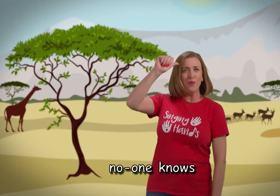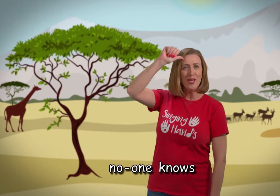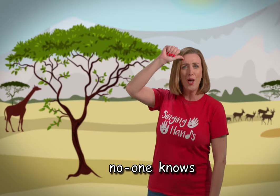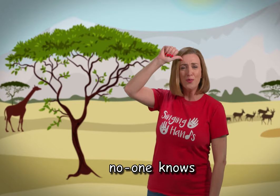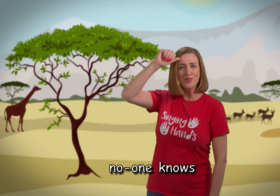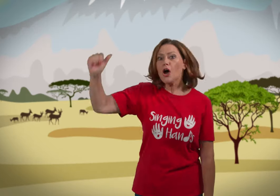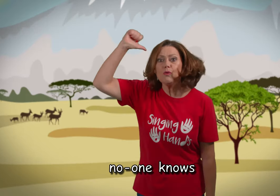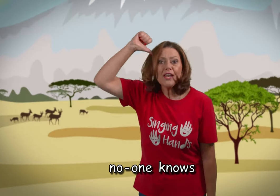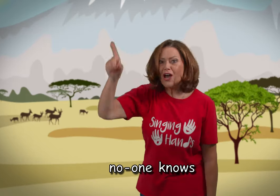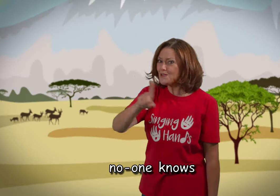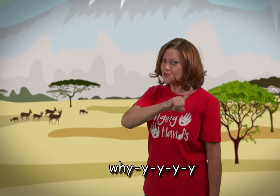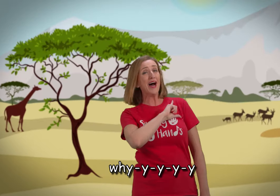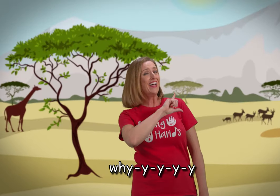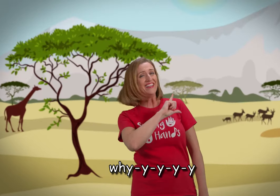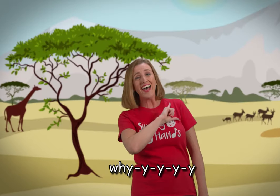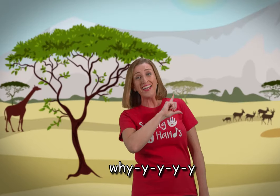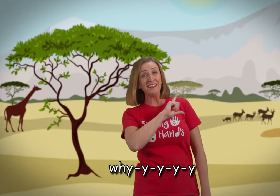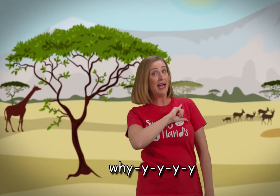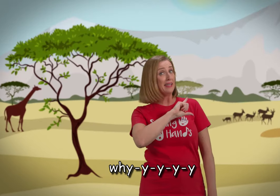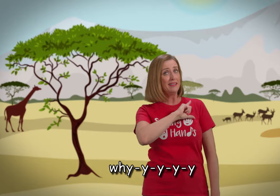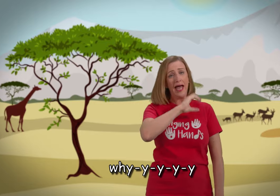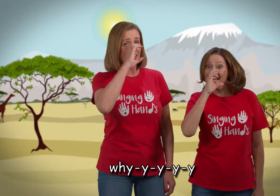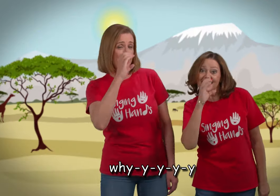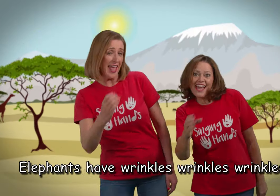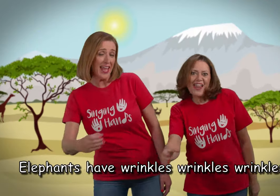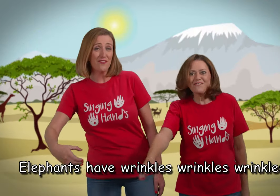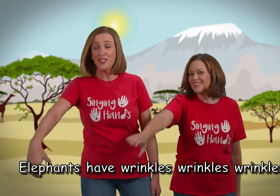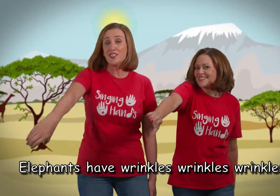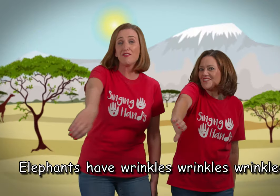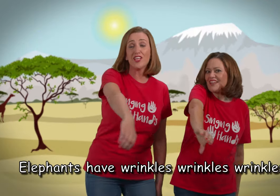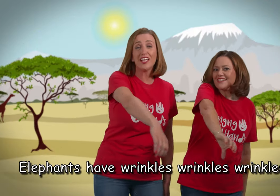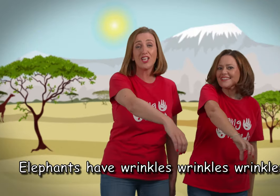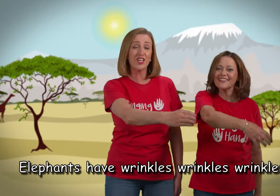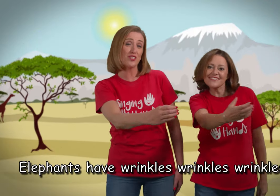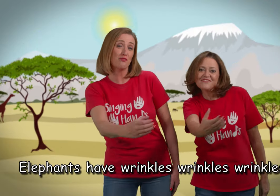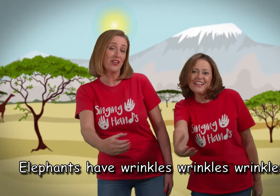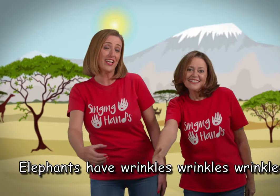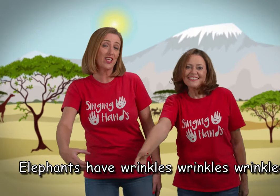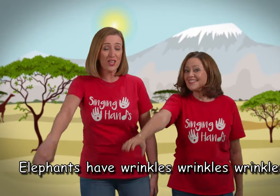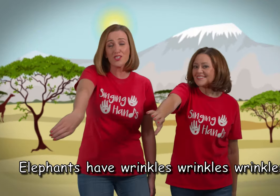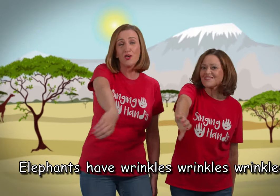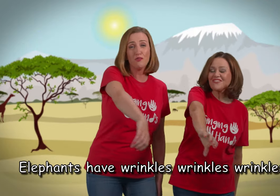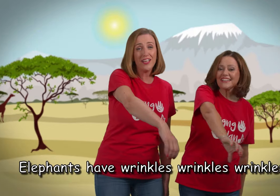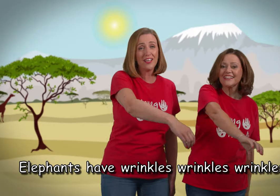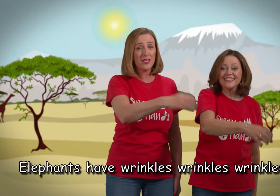one knows why Elephants have wrinkles, wrinkles, wrinkles